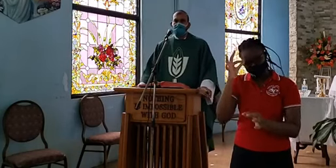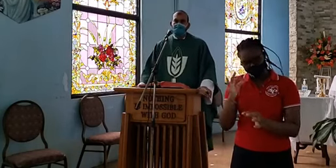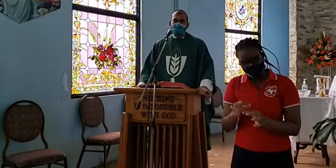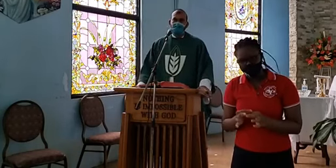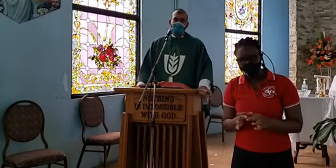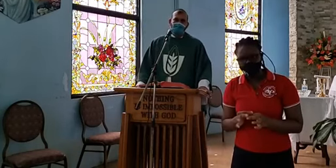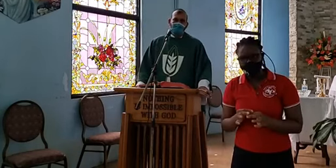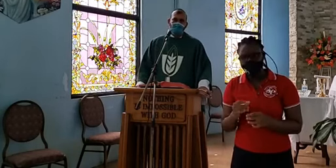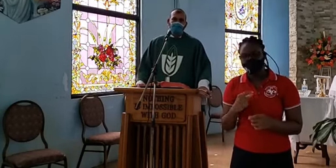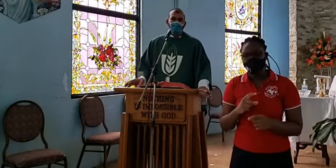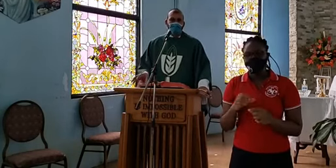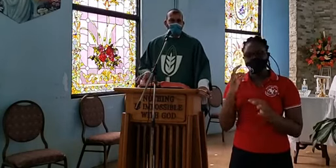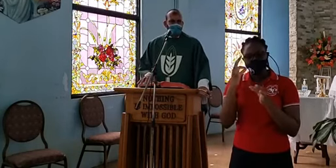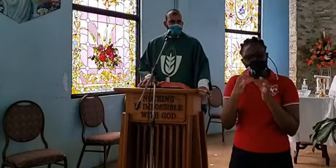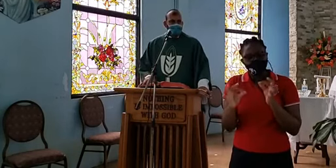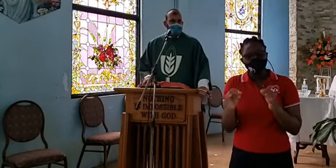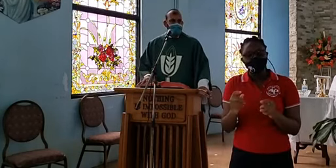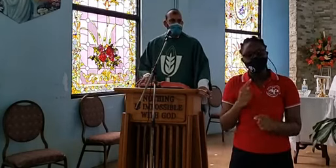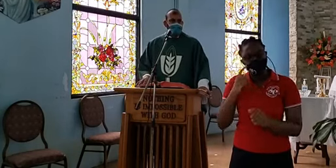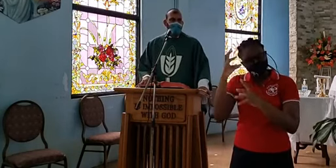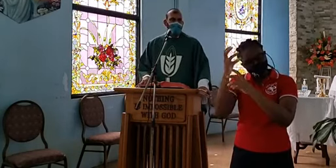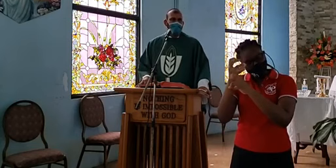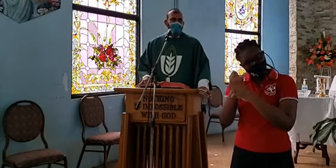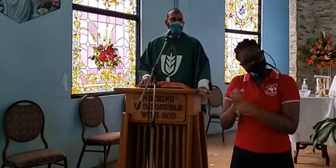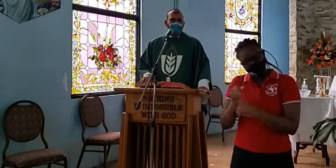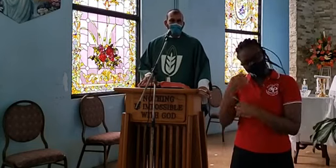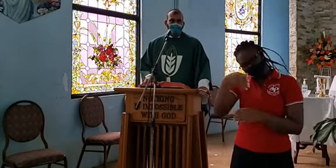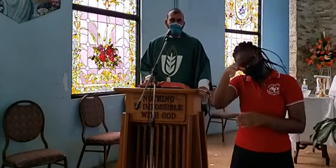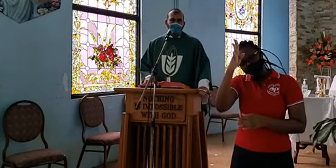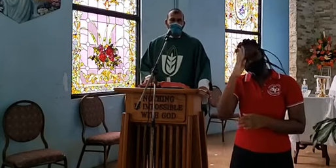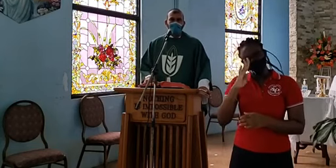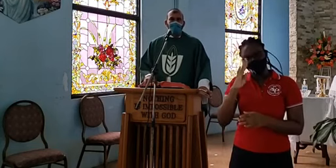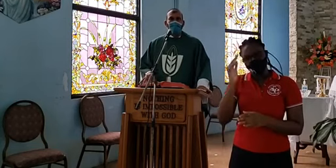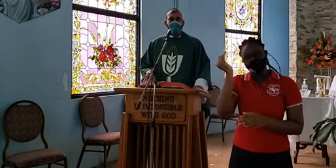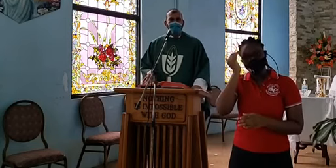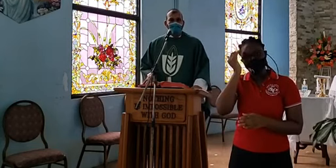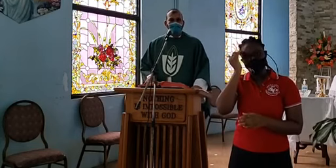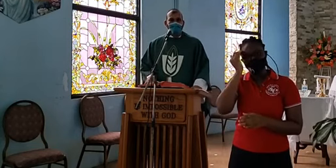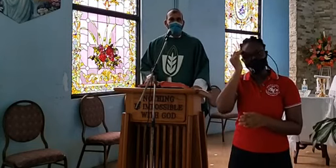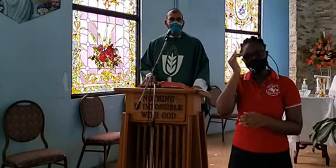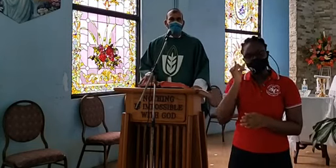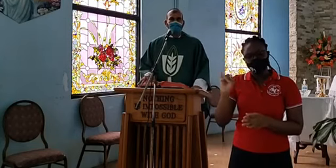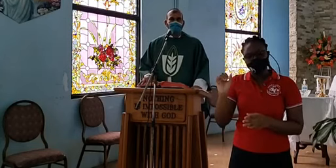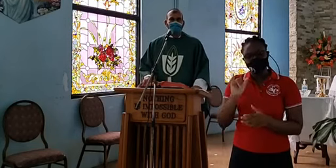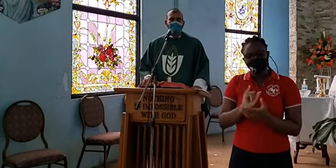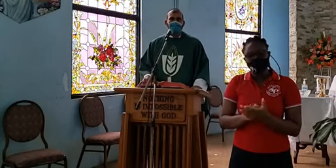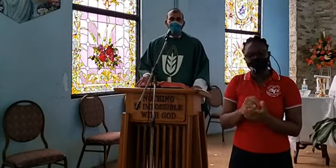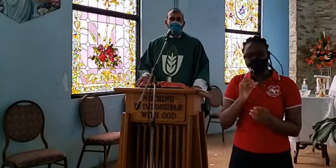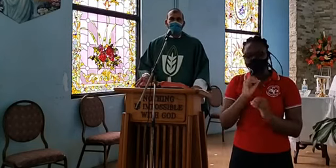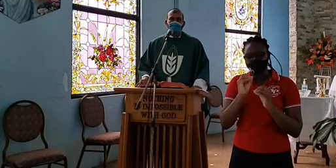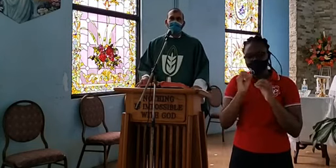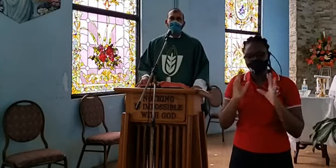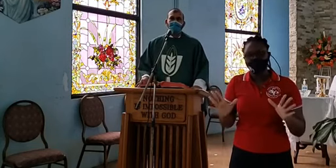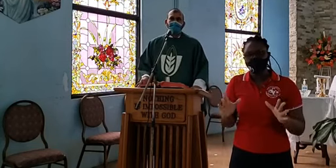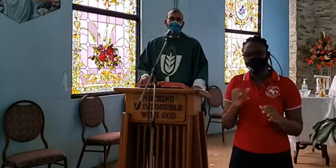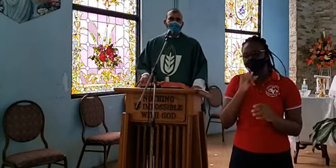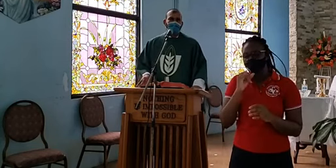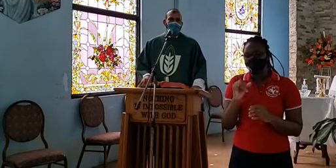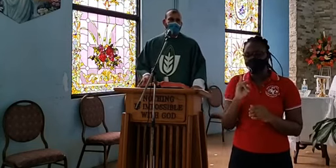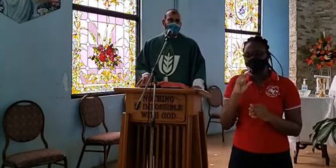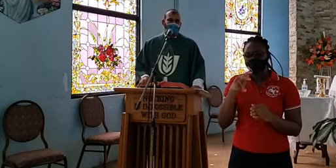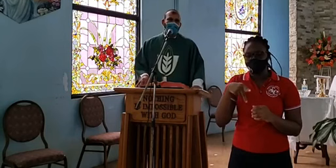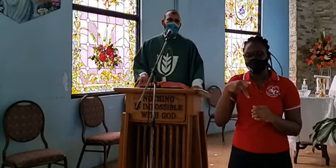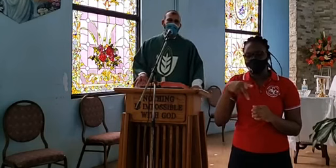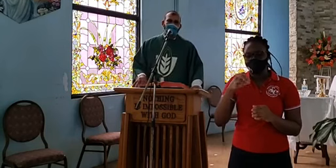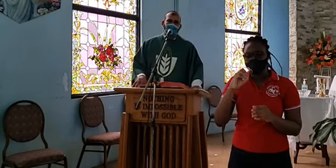By simply trusting God, knowing that nothing is impossible for God, and